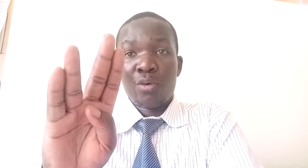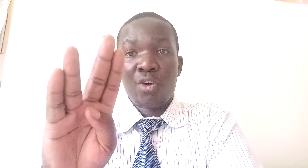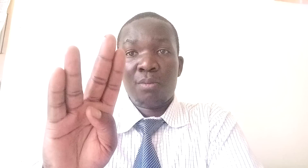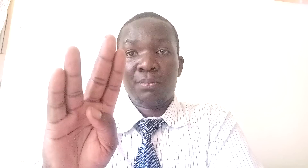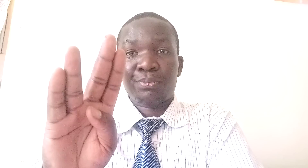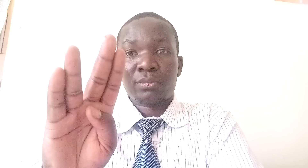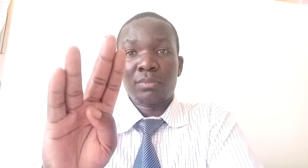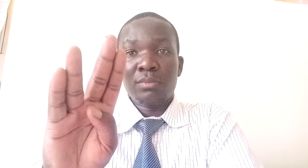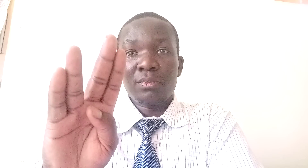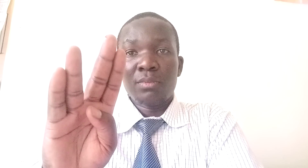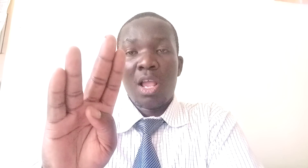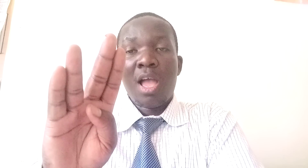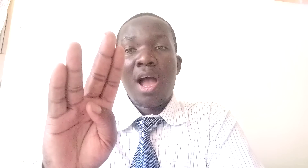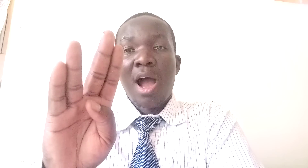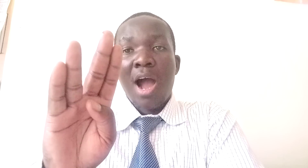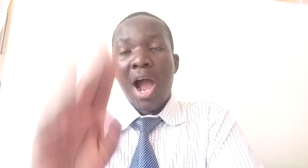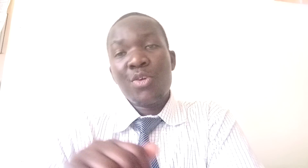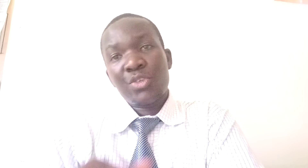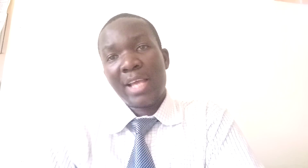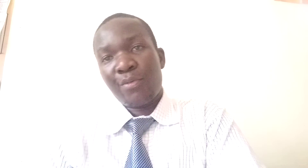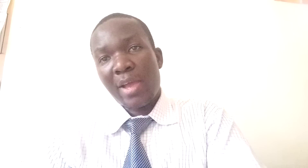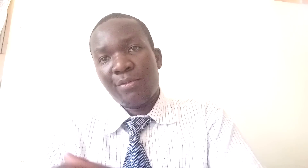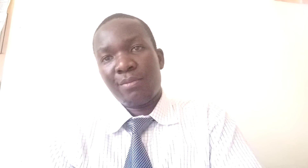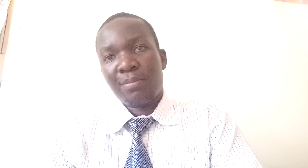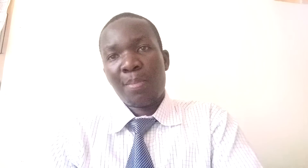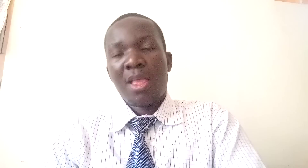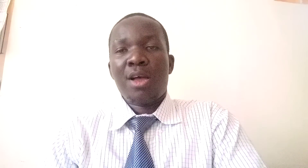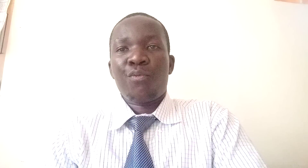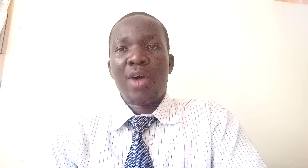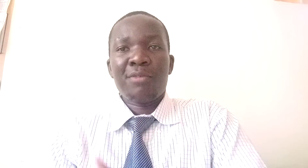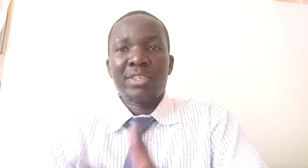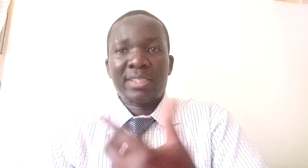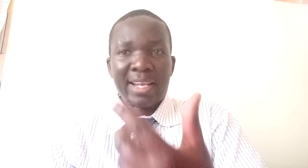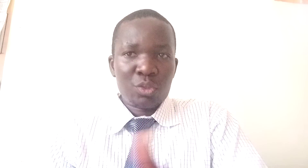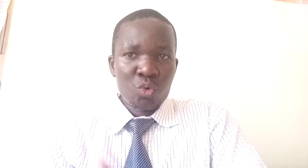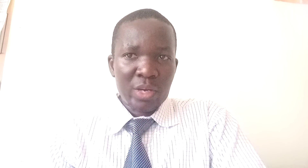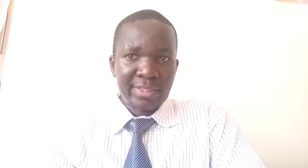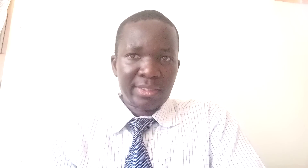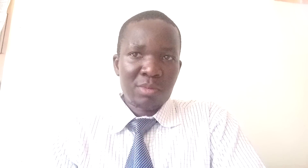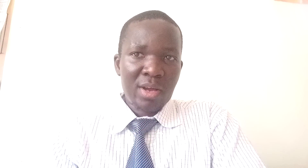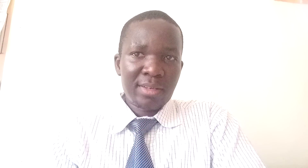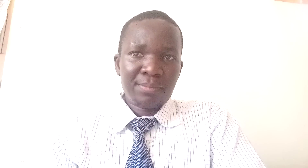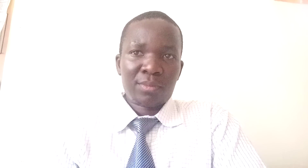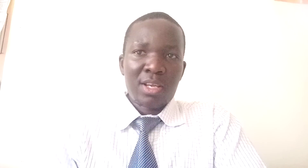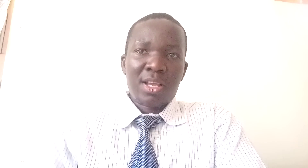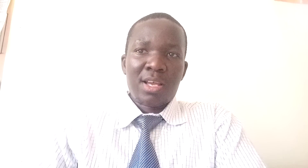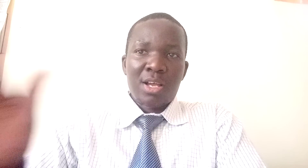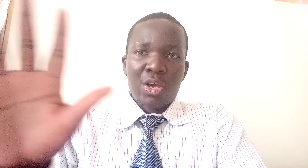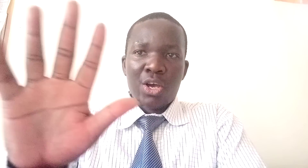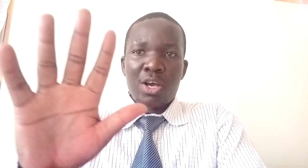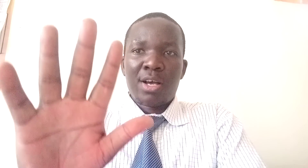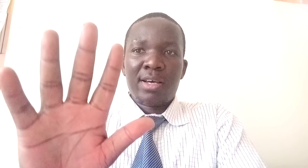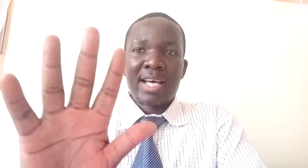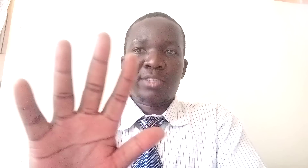4. How do you sign 5? 5 is signed in 2 ways. Number 1, that's